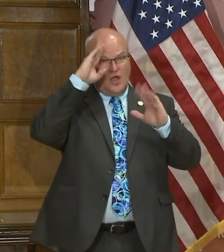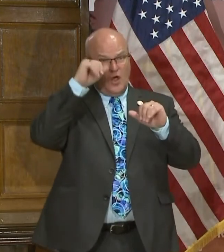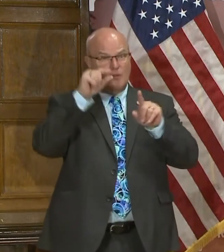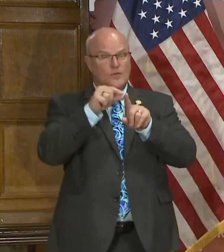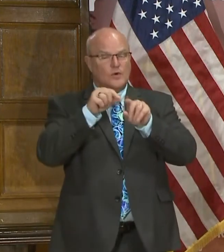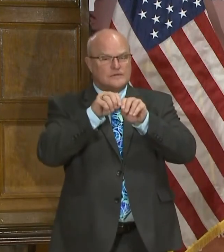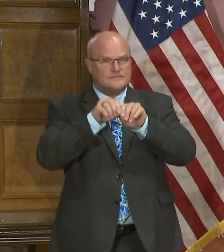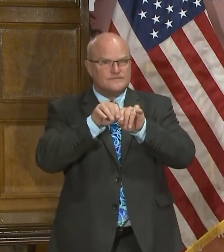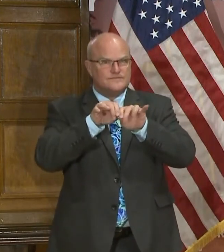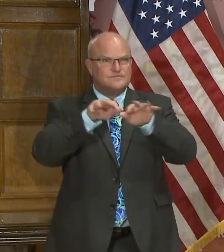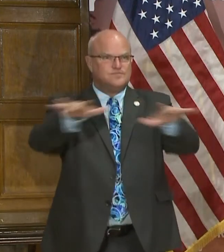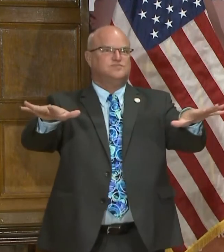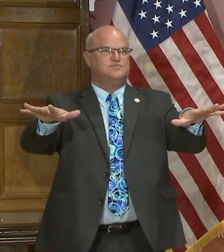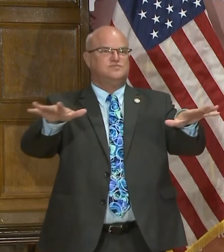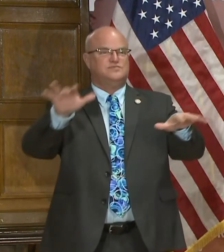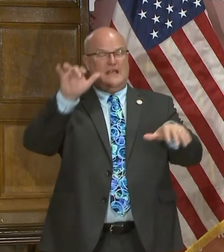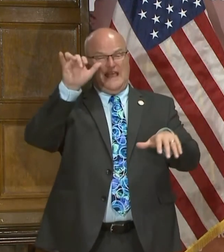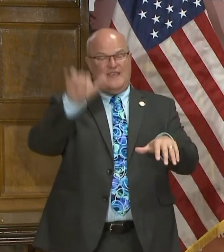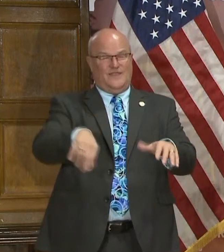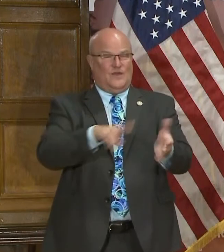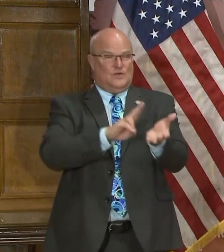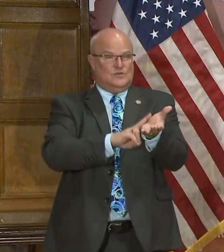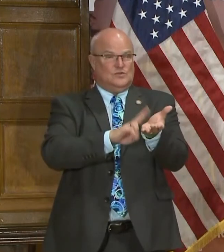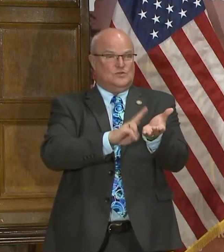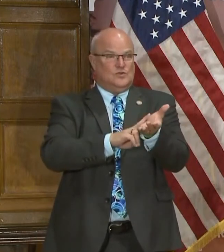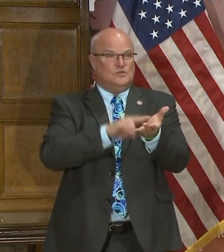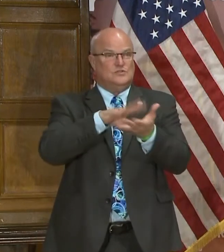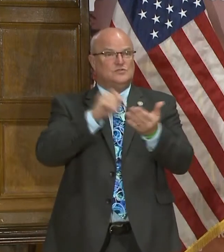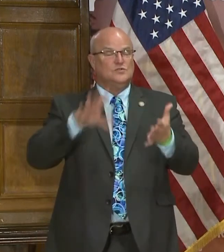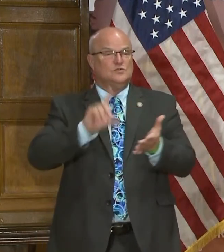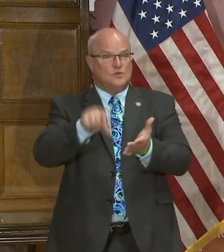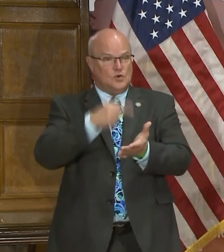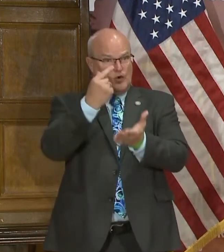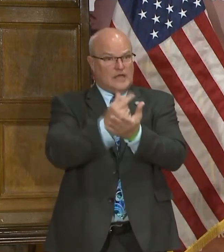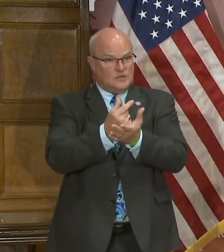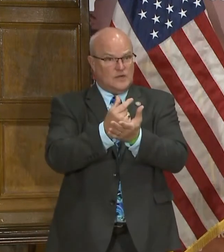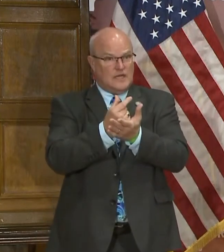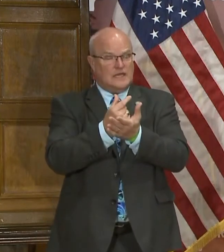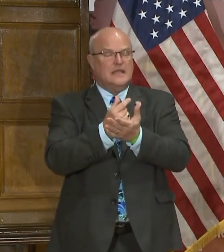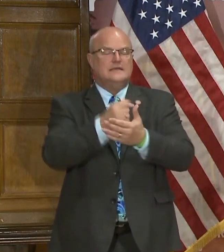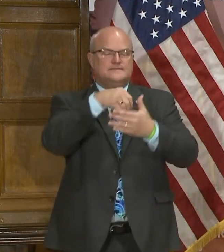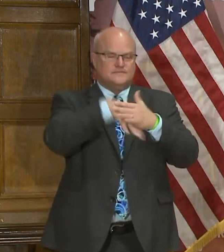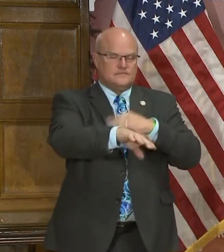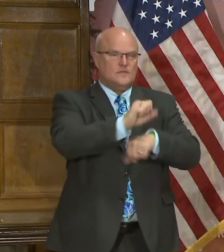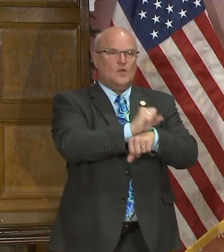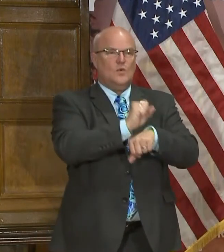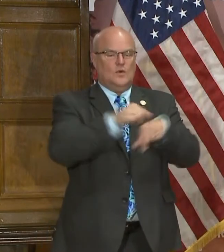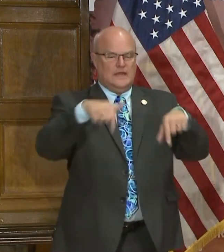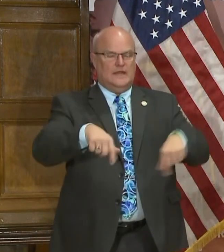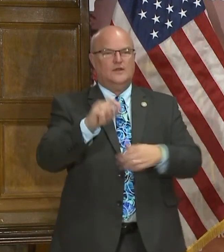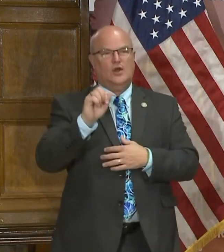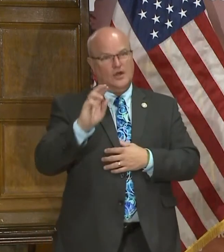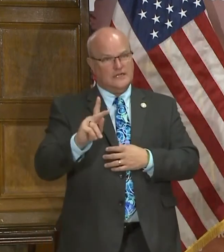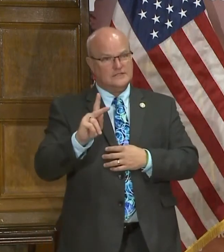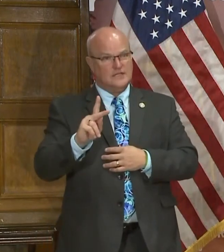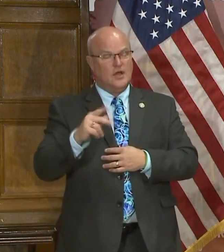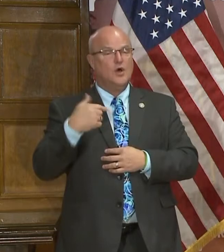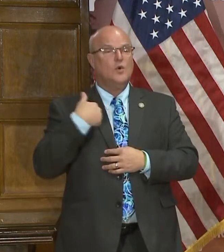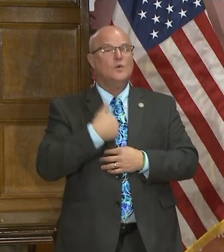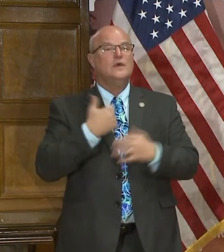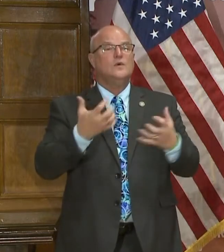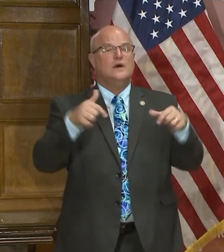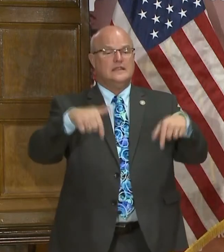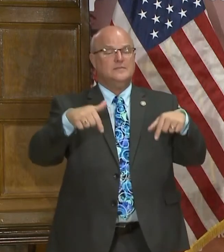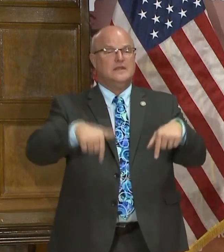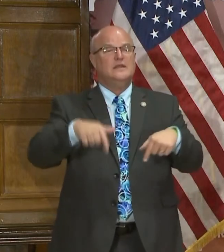gets out and that those nursing students will graduate and they will go to work here in Arkansas. We want them